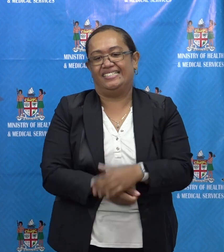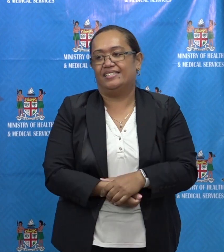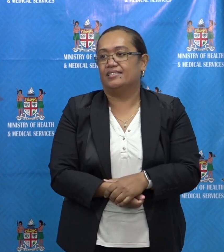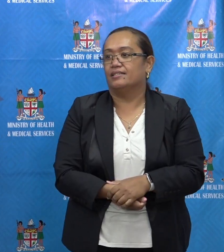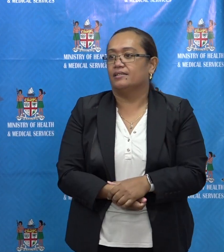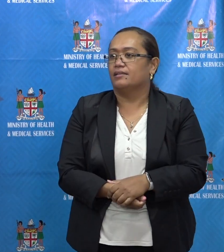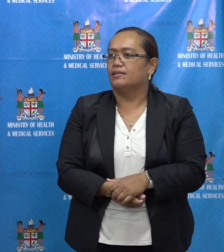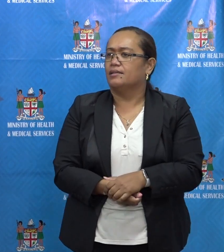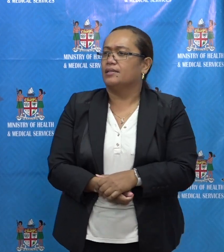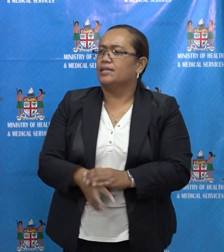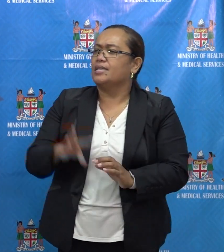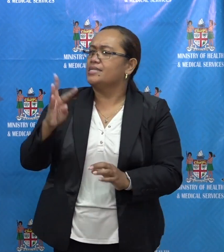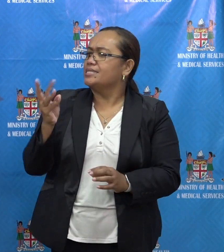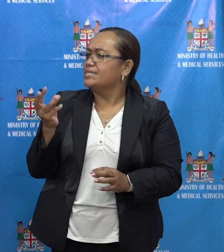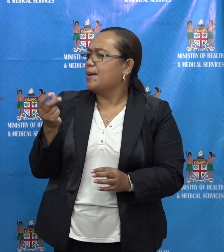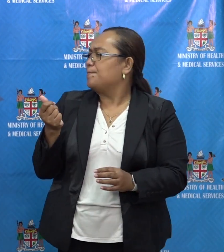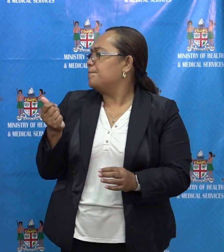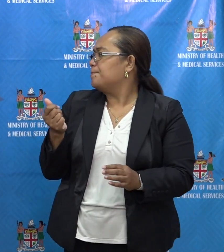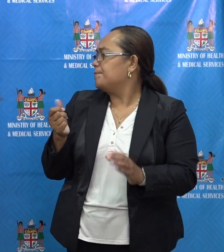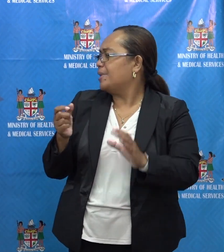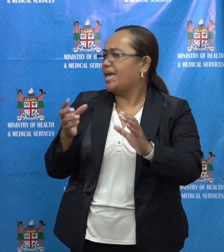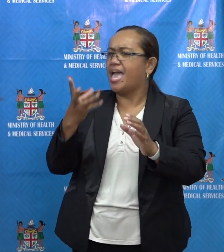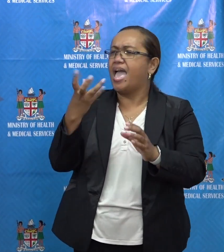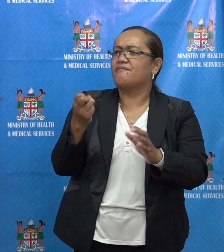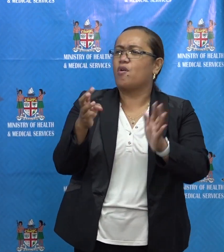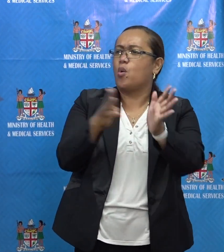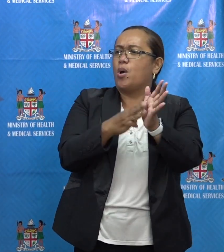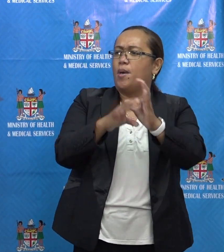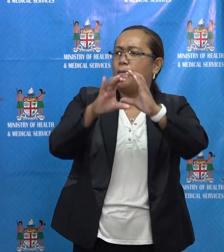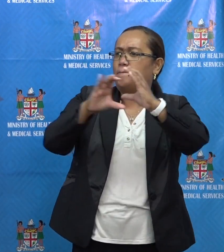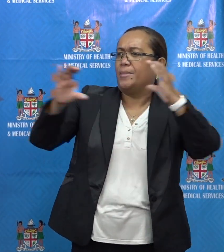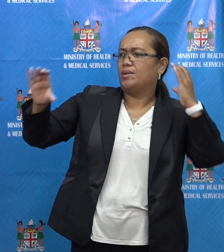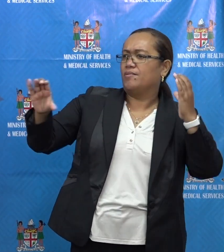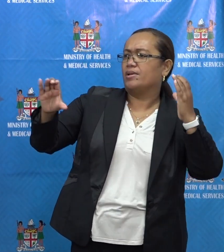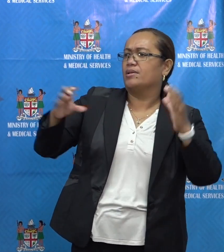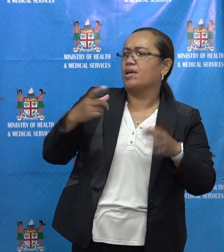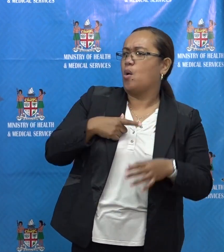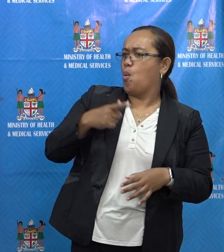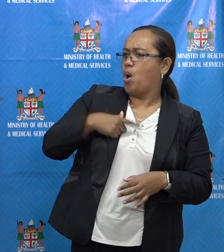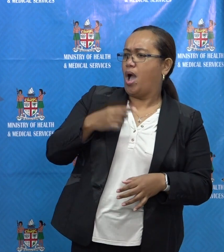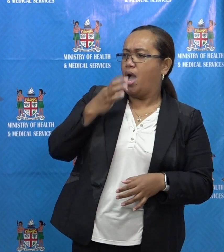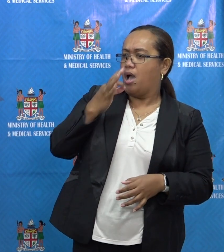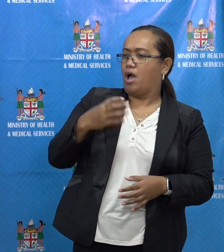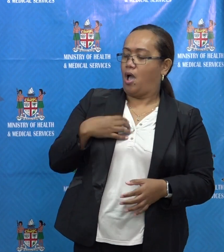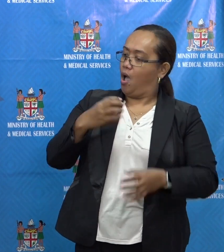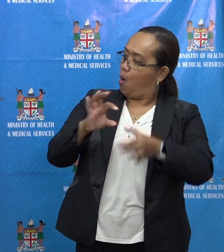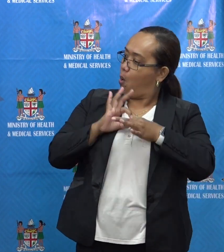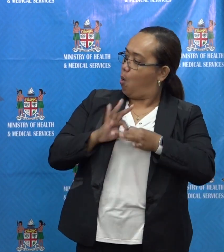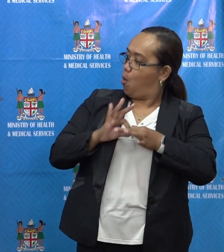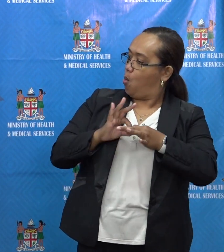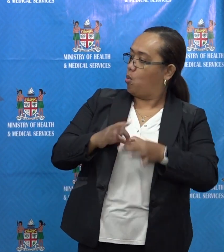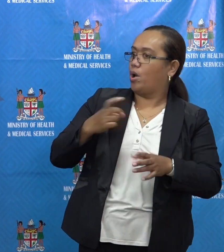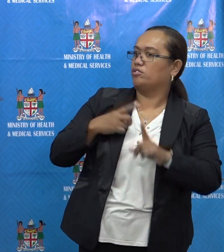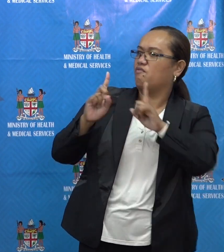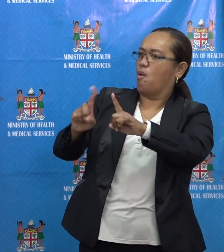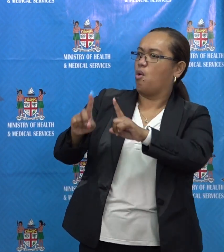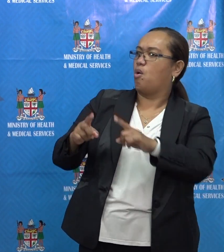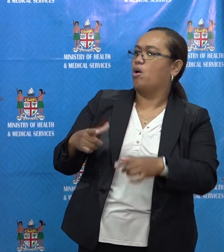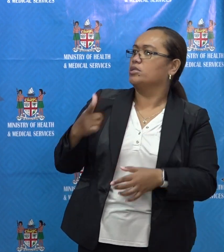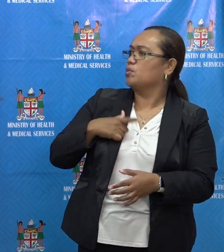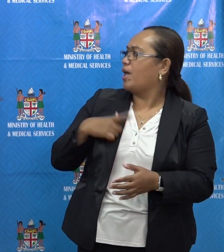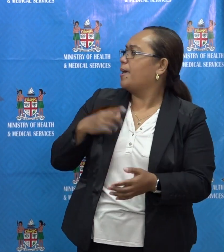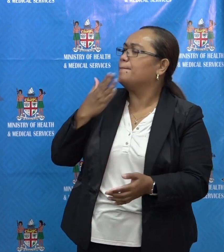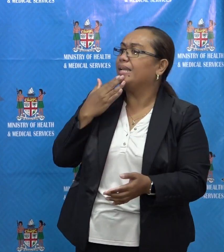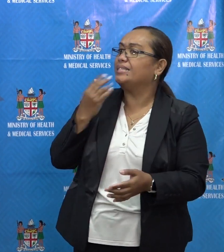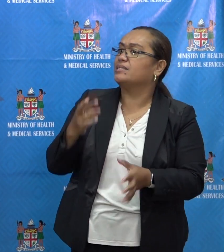Dr. Fong, there's a comment made by the Fiji Minibus Association that the drivers will decide for themselves if they want to follow the COVID-19 protocols. Just want to get